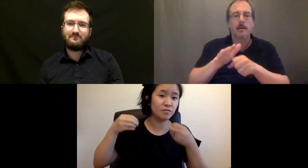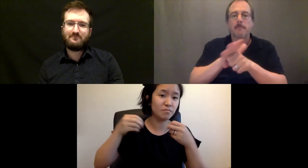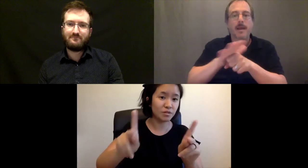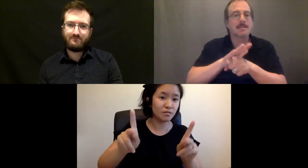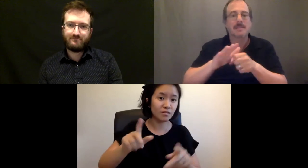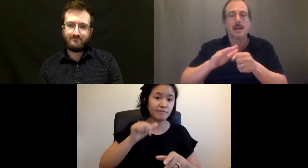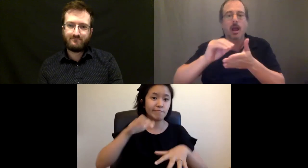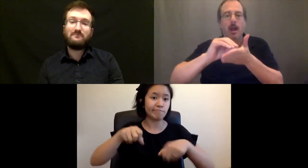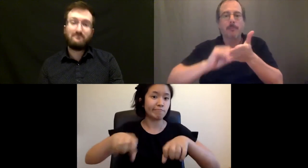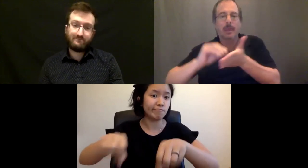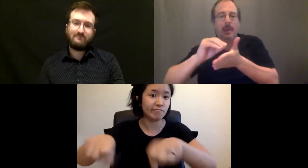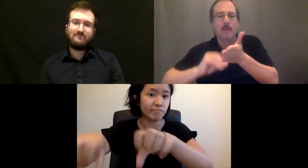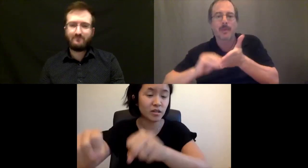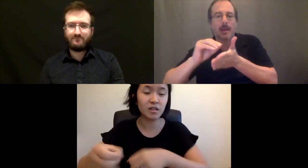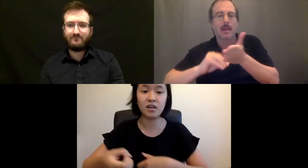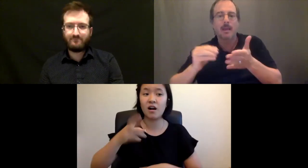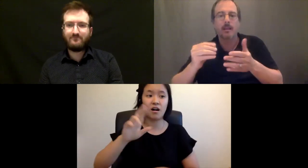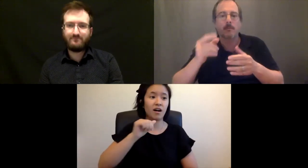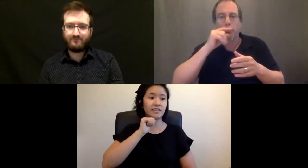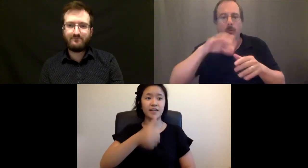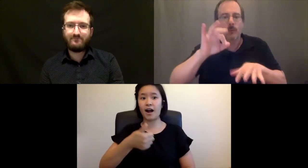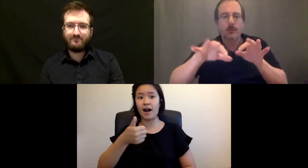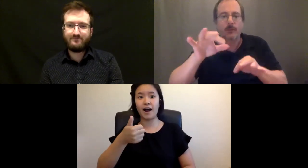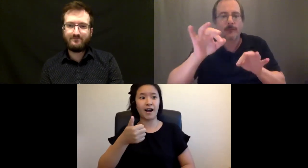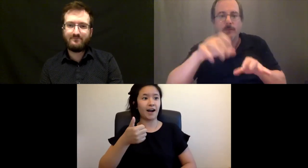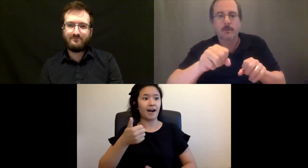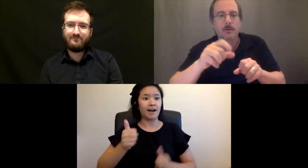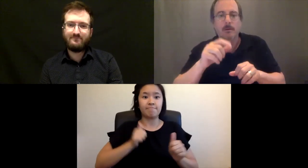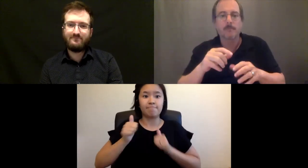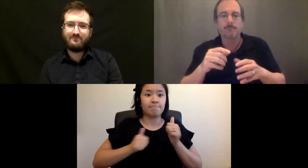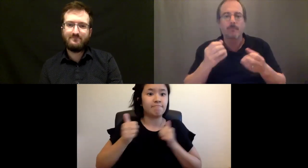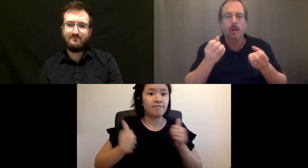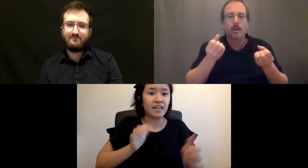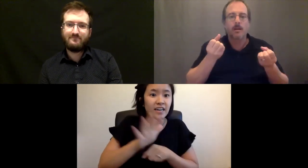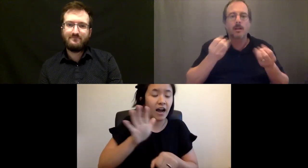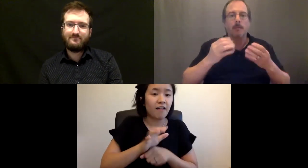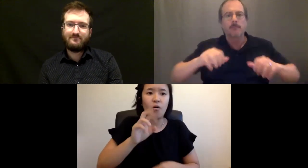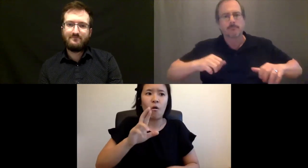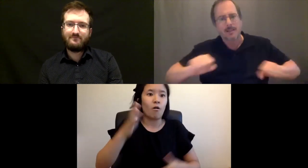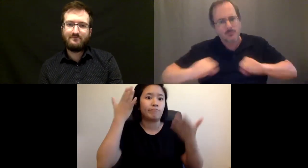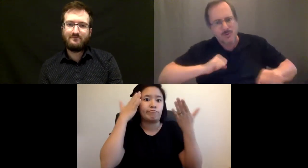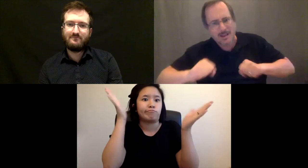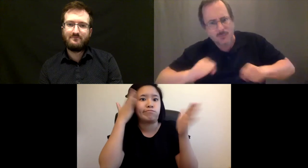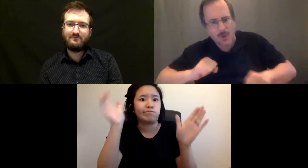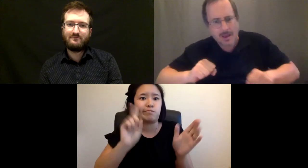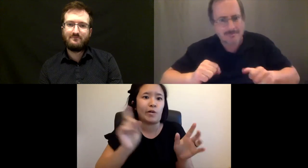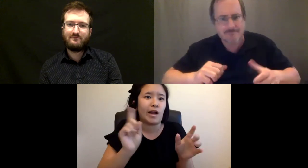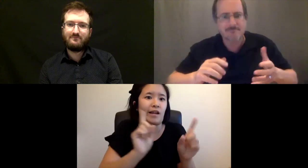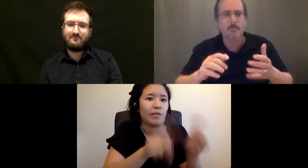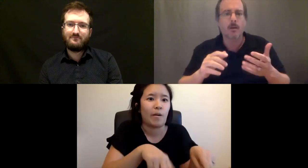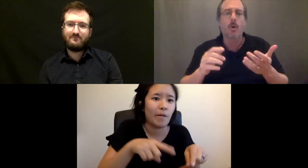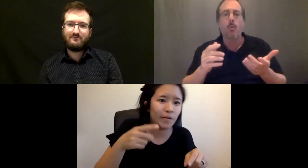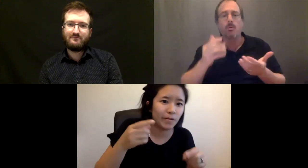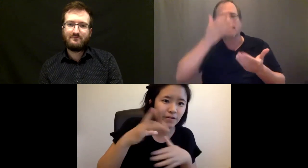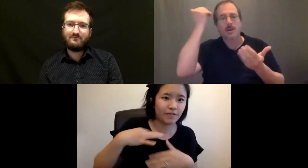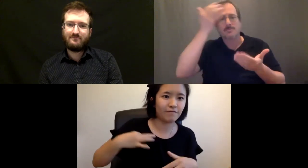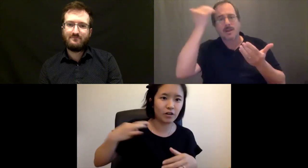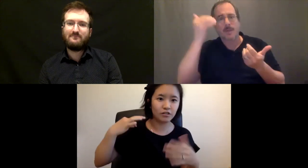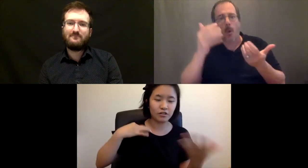Maybe people haven't had enough volunteer opportunities to develop these skills, or they're not asserting themselves and